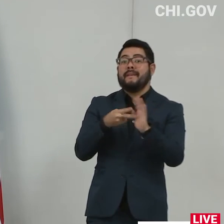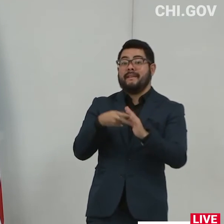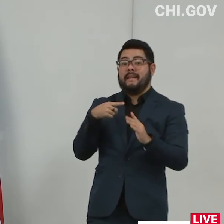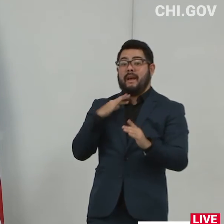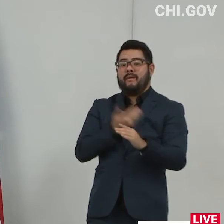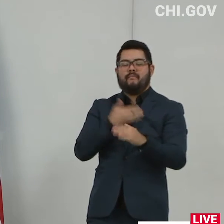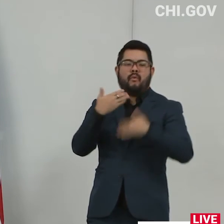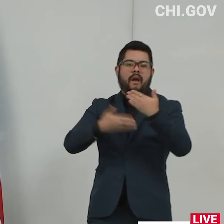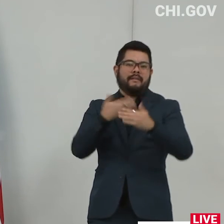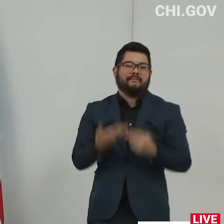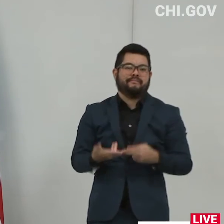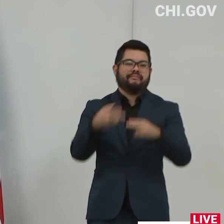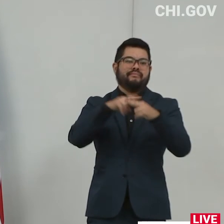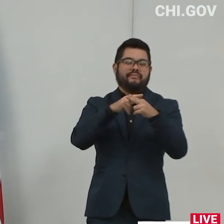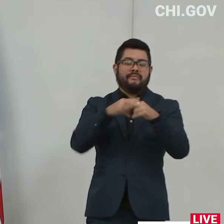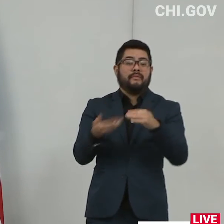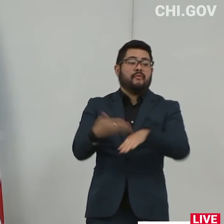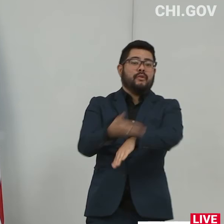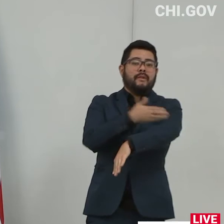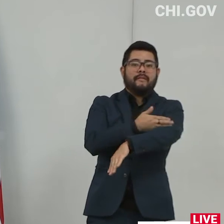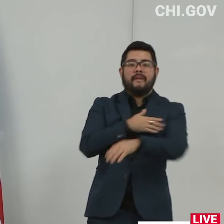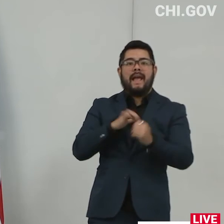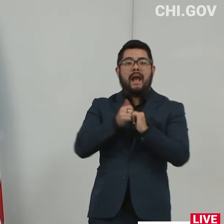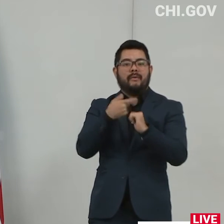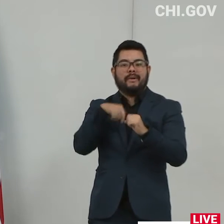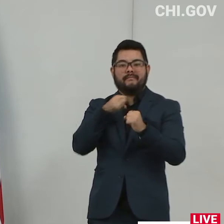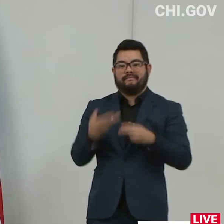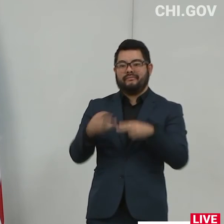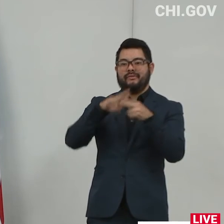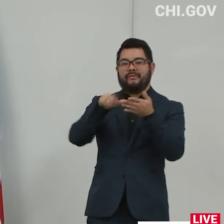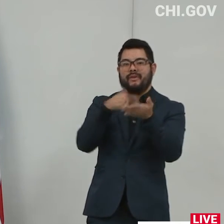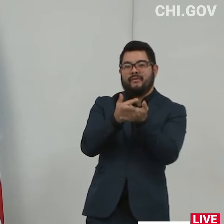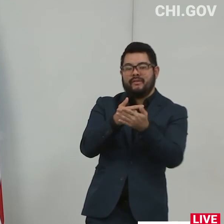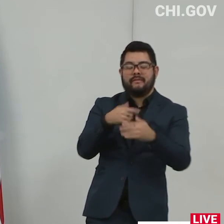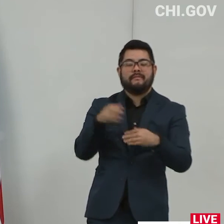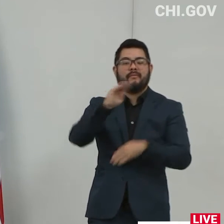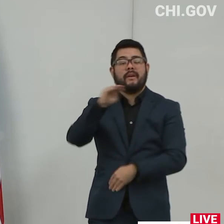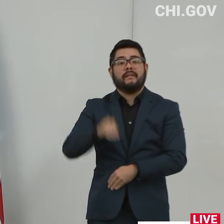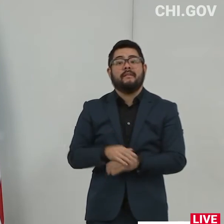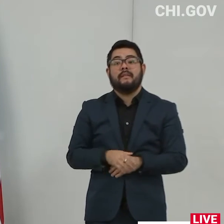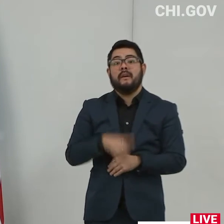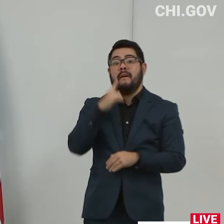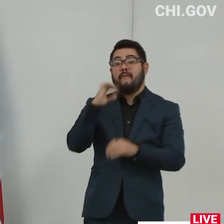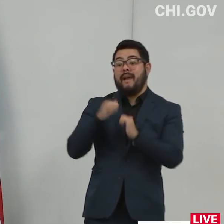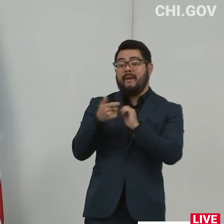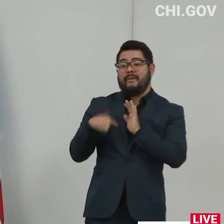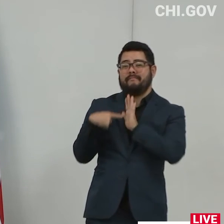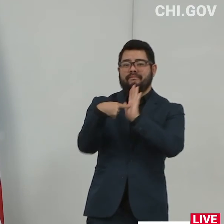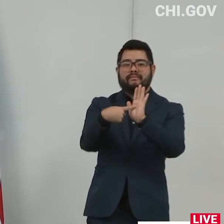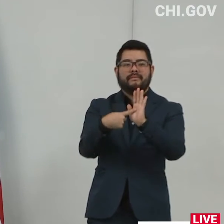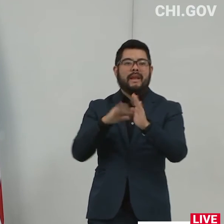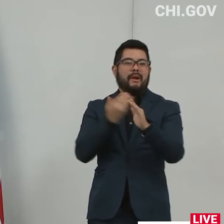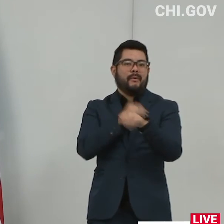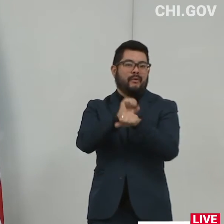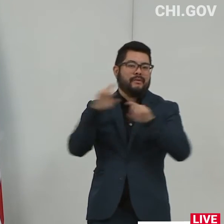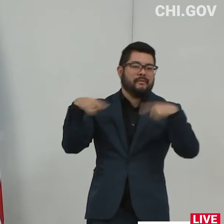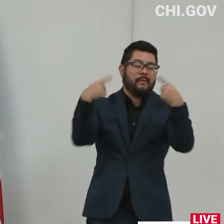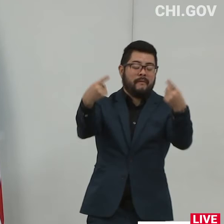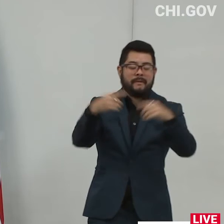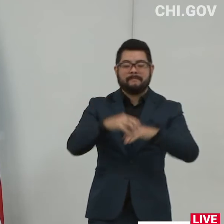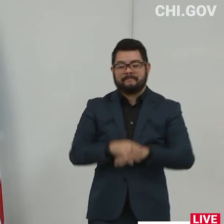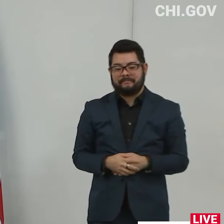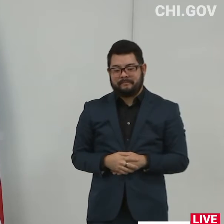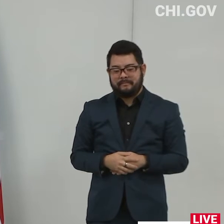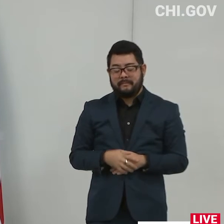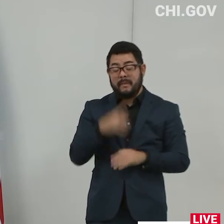process improvements to our graduation rate methodology to better represent the work that is happening in our schools. For instance,